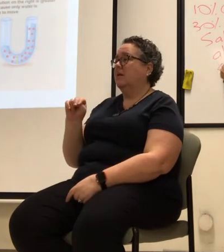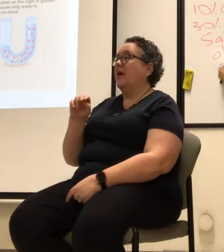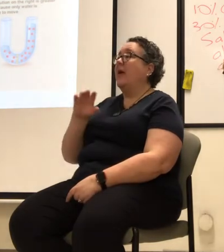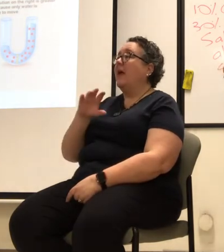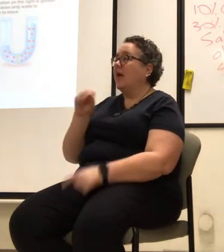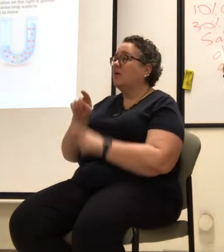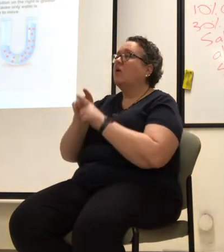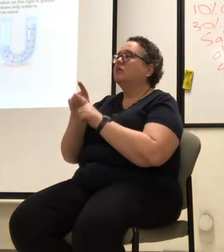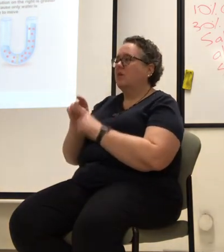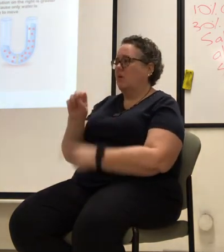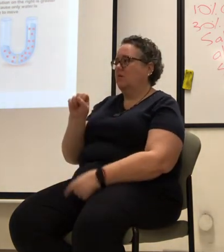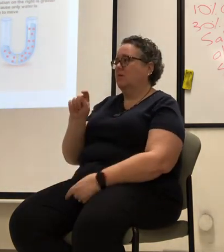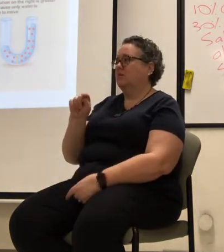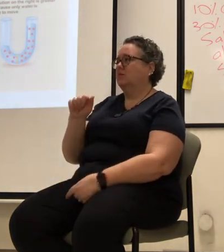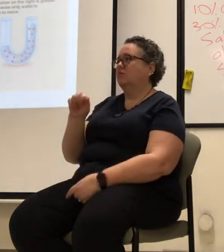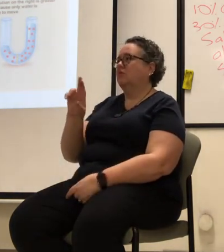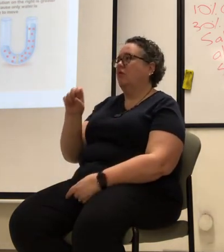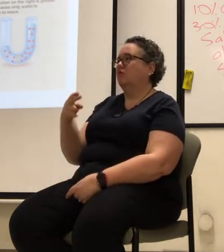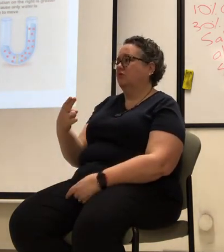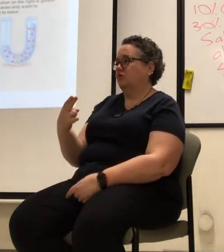starch.